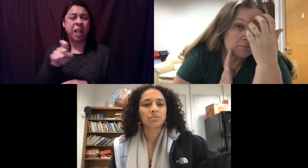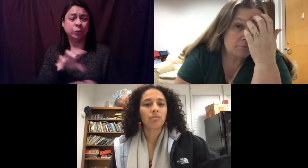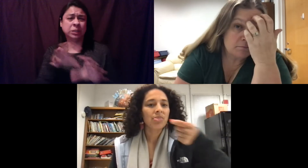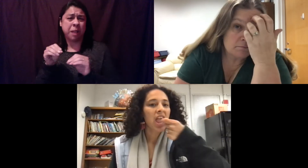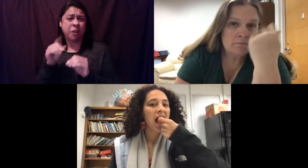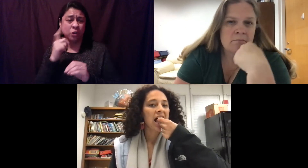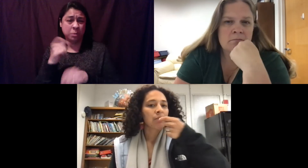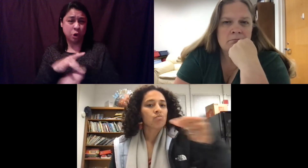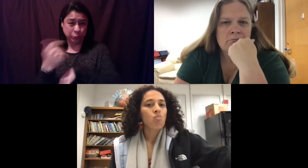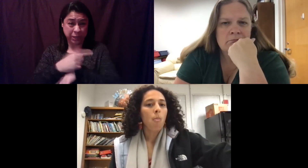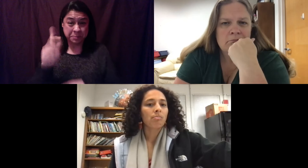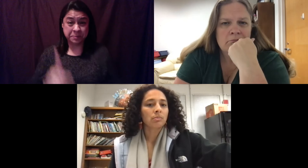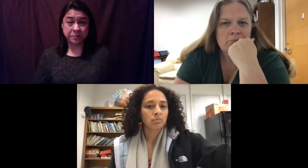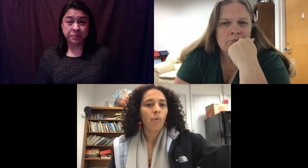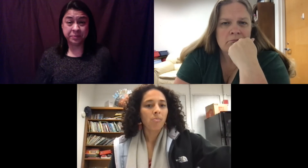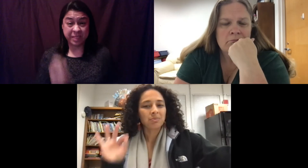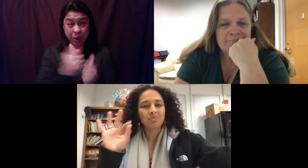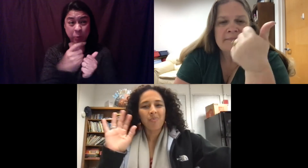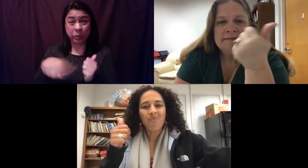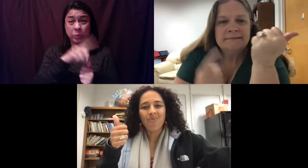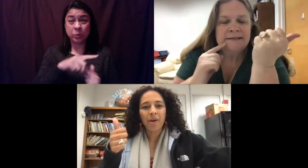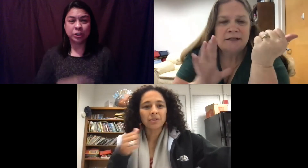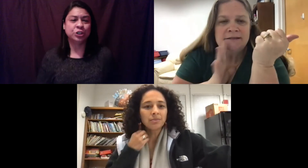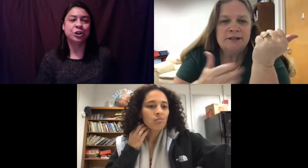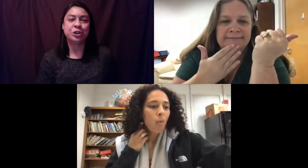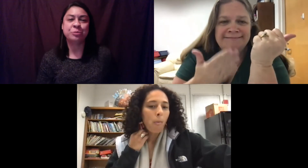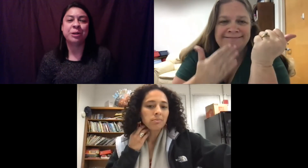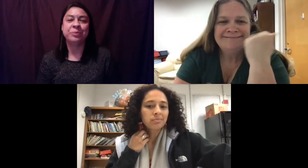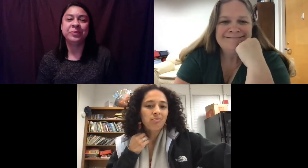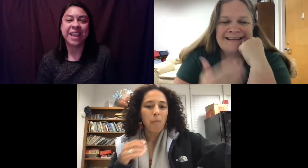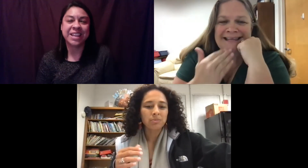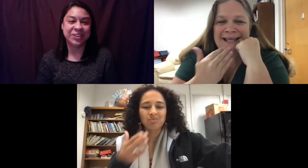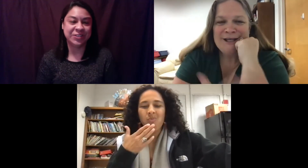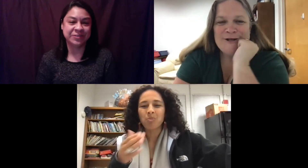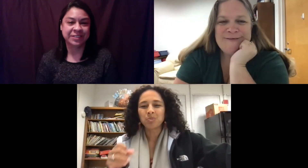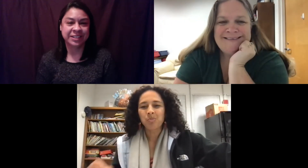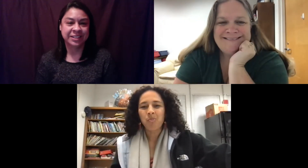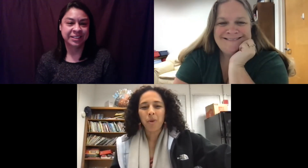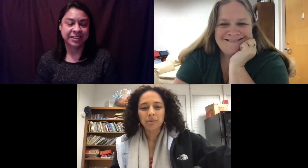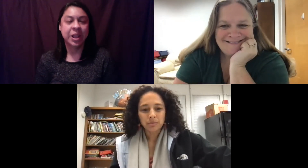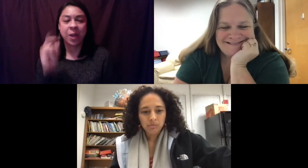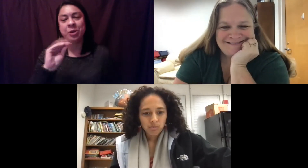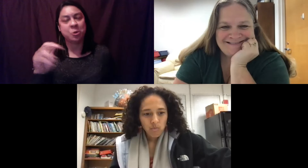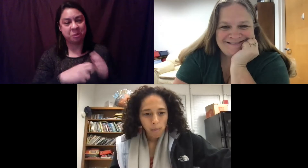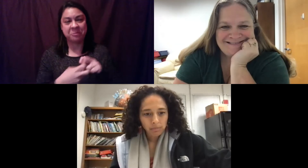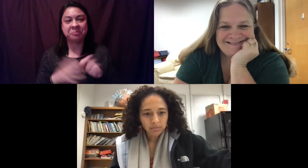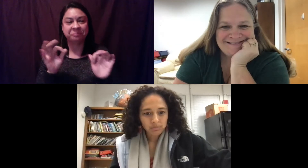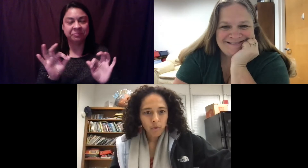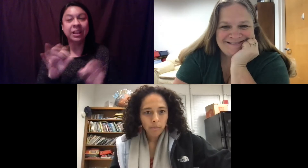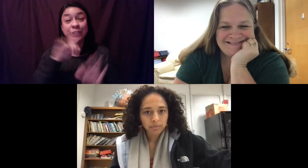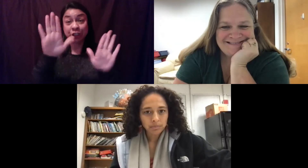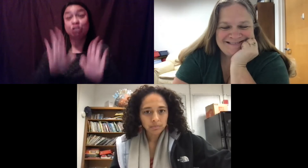early today. That's okay with you. Sure, no problem. Thank you. Great, no problem. It was